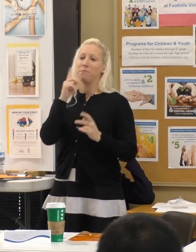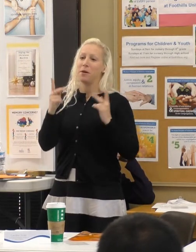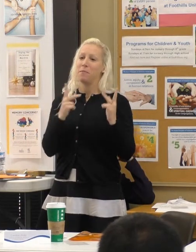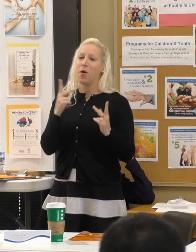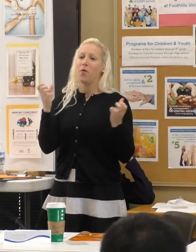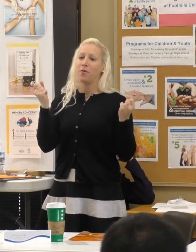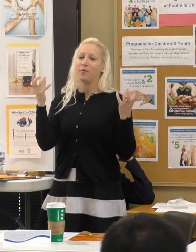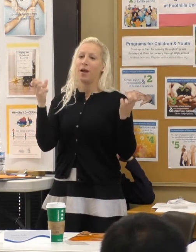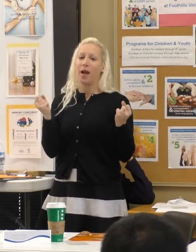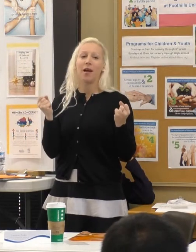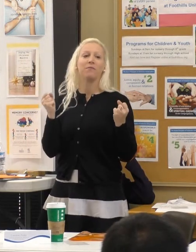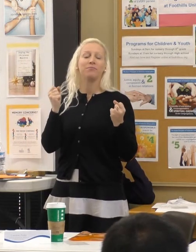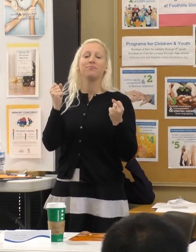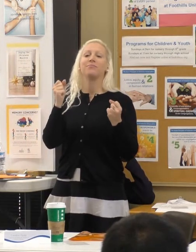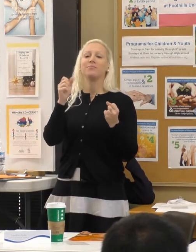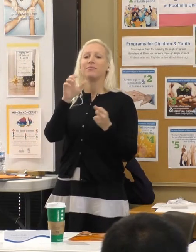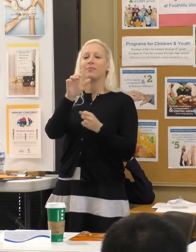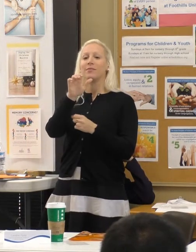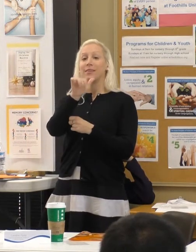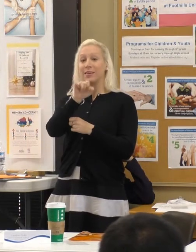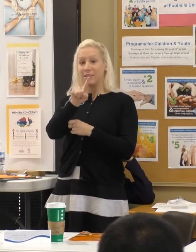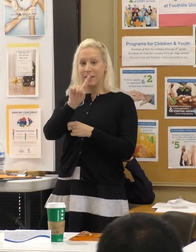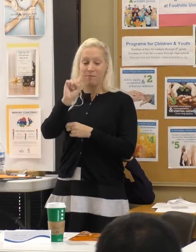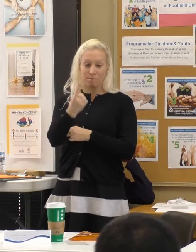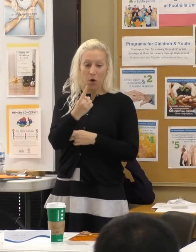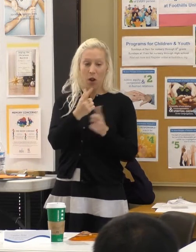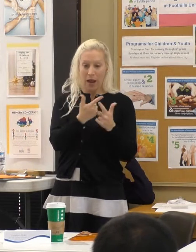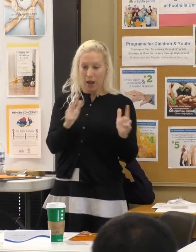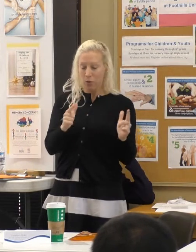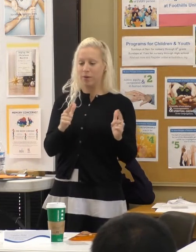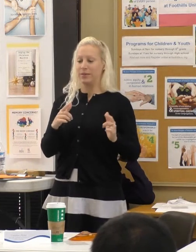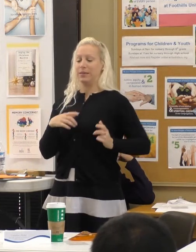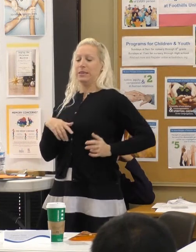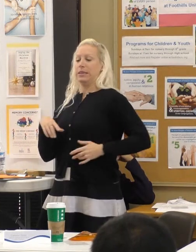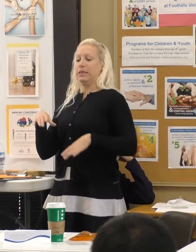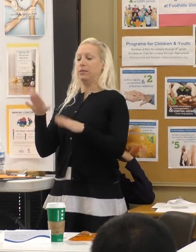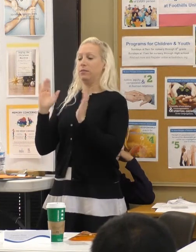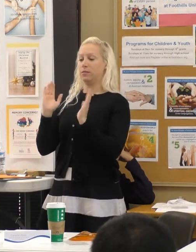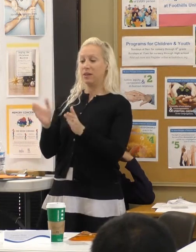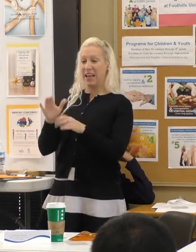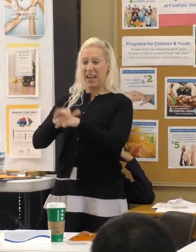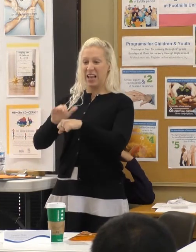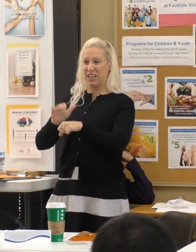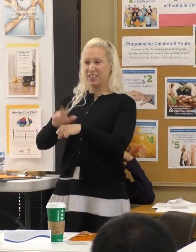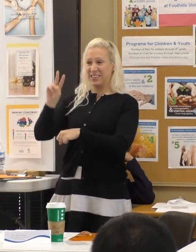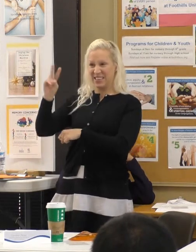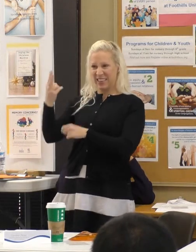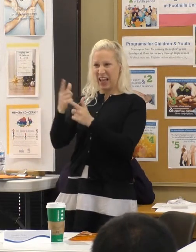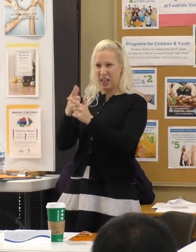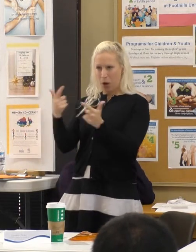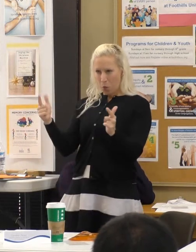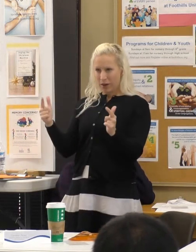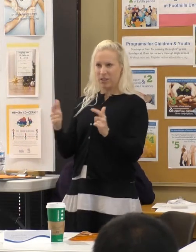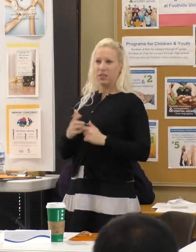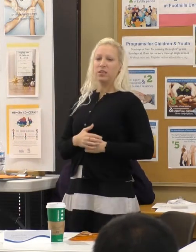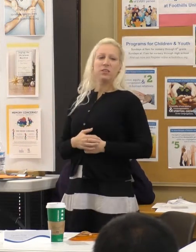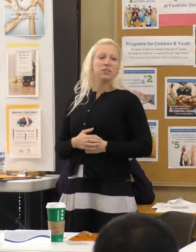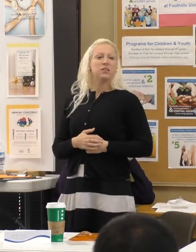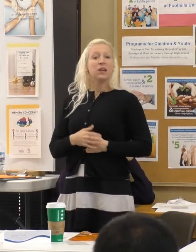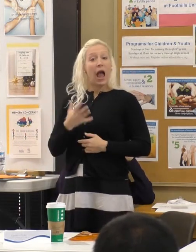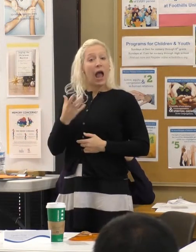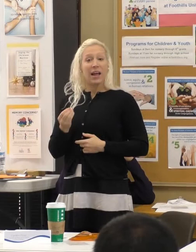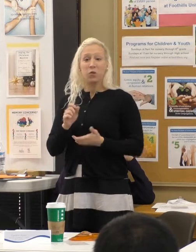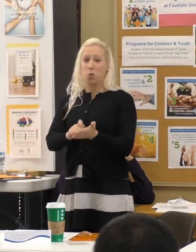in that regard as well. Deaf people really sign natively. That's their first language. That's how they communicate the